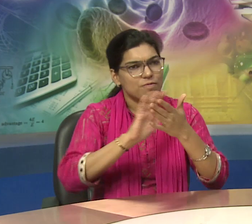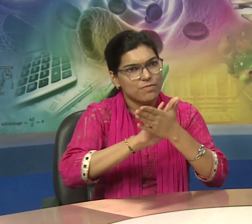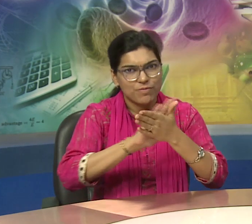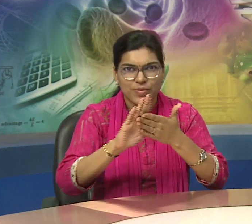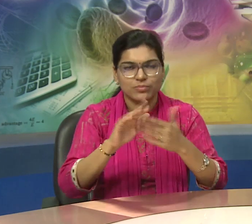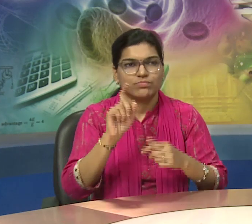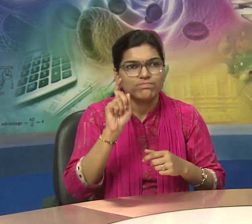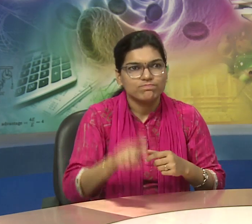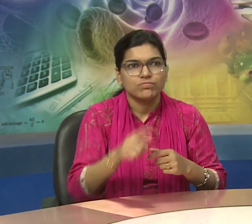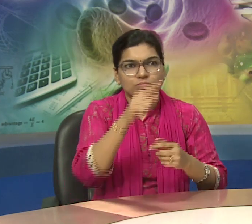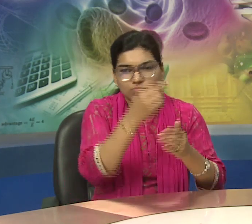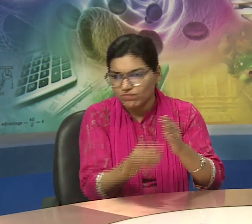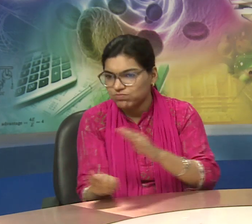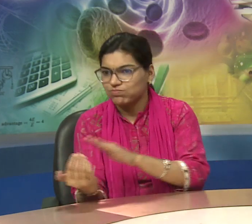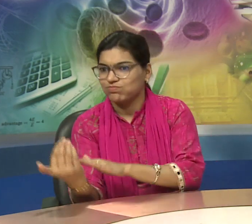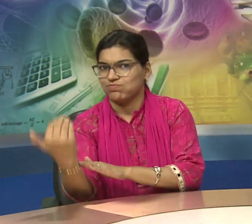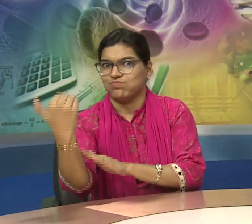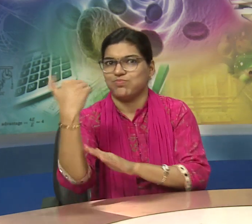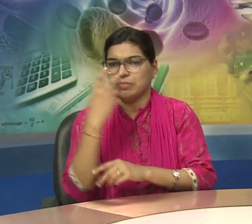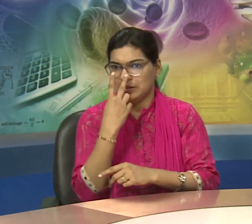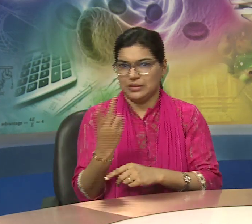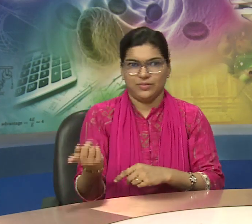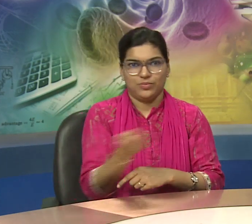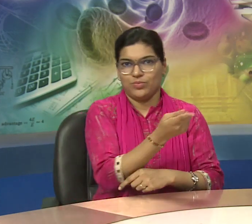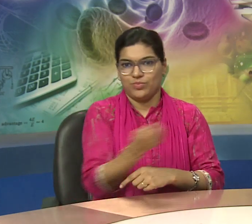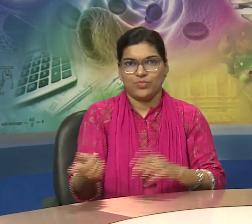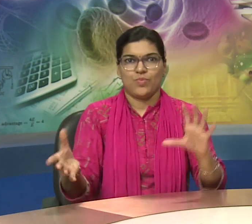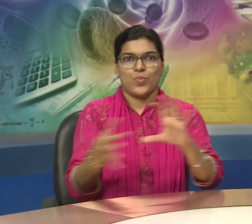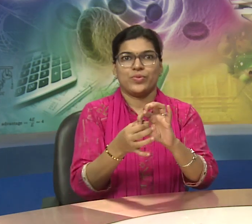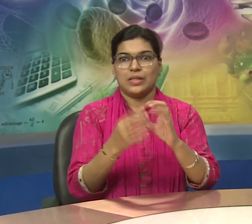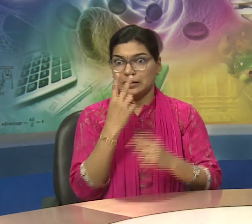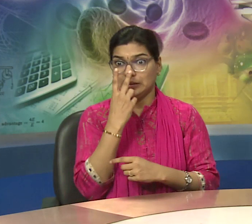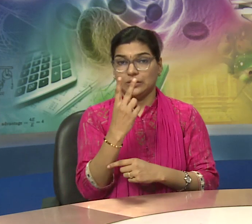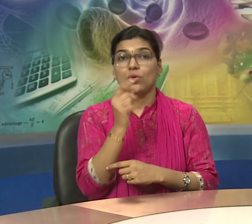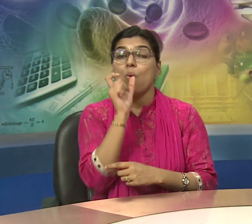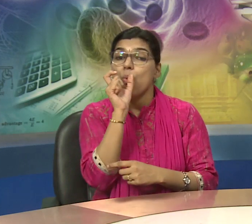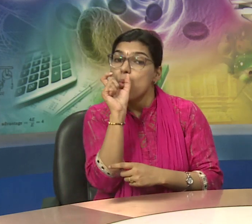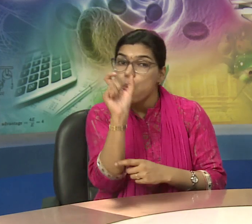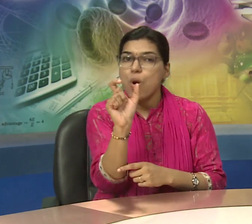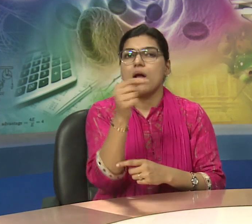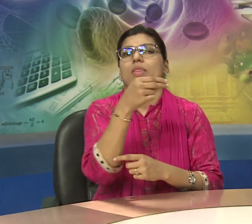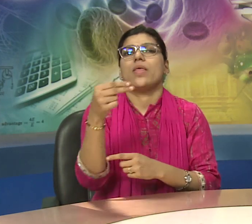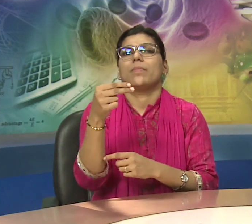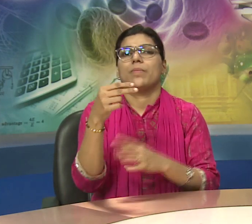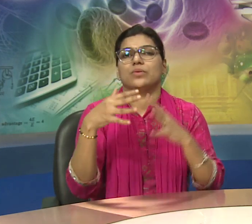are watching, the same thing you are receiving as output. So, that is why the image